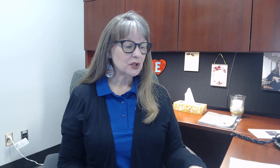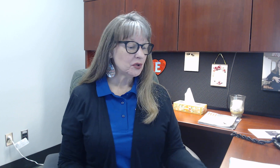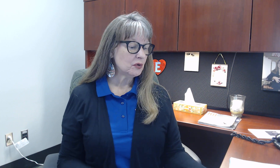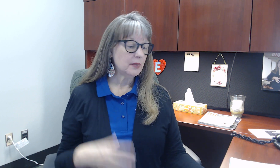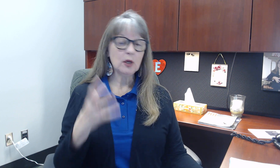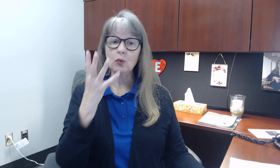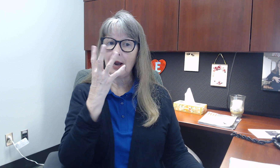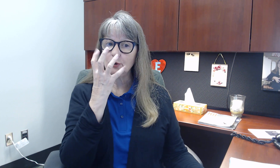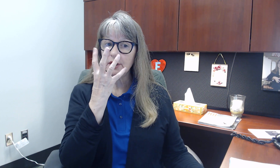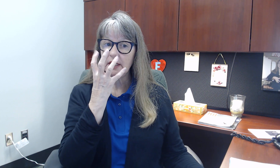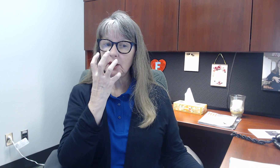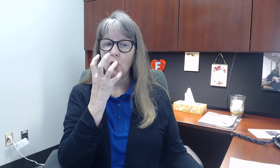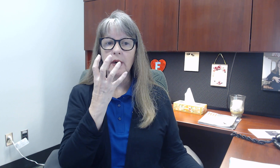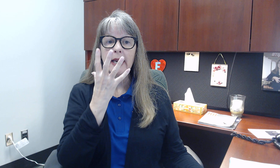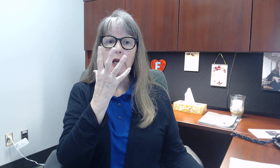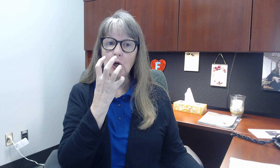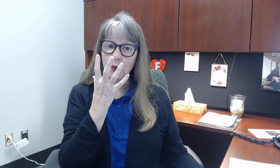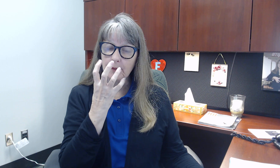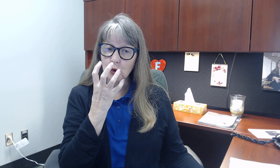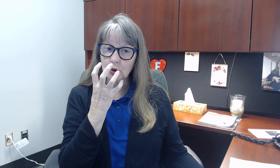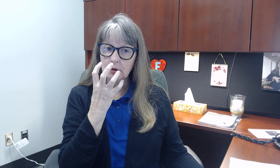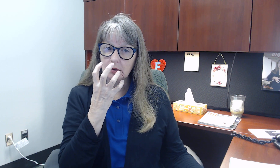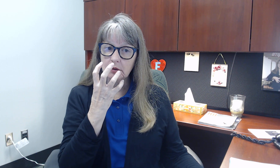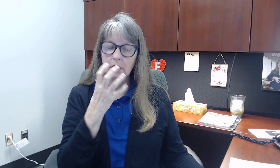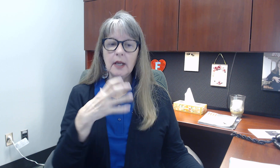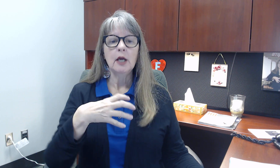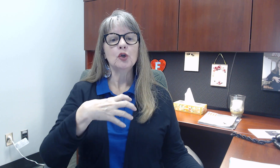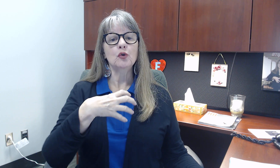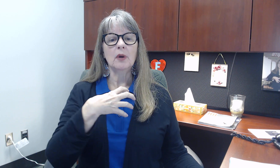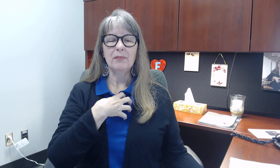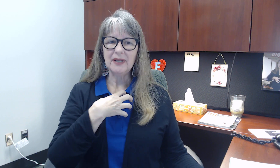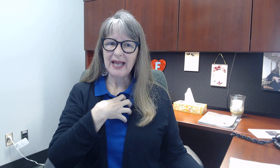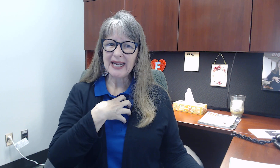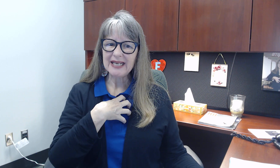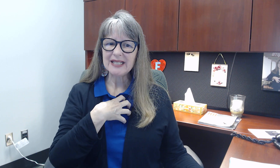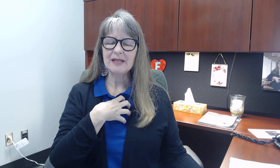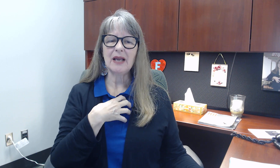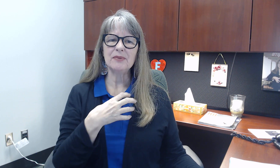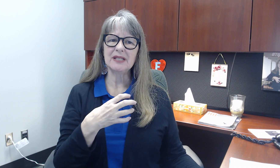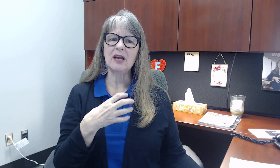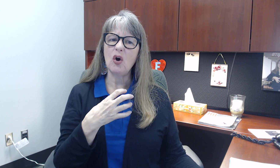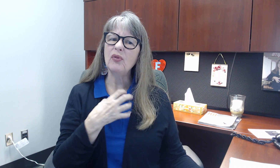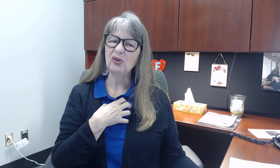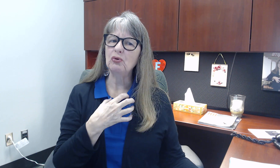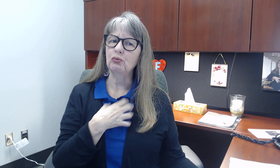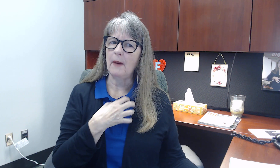To be grouchy or irritable, to complain. Sometimes it's like, oh, they're